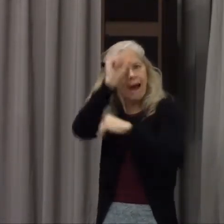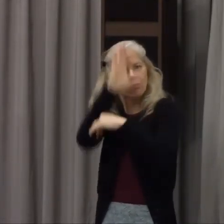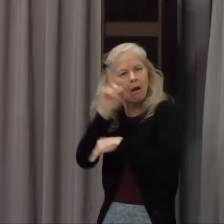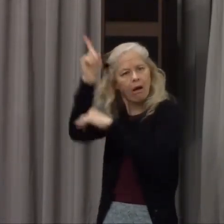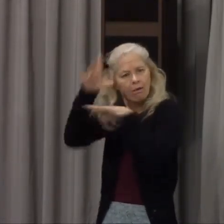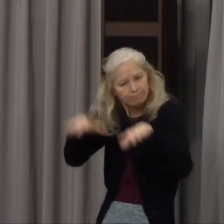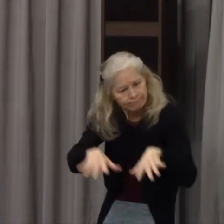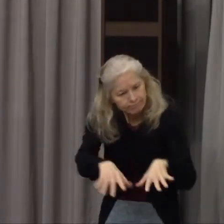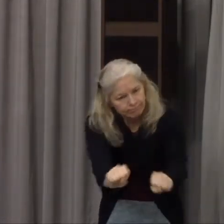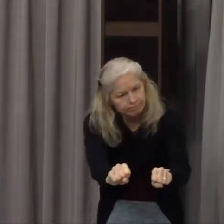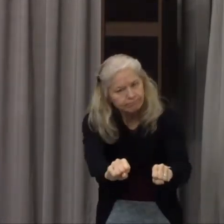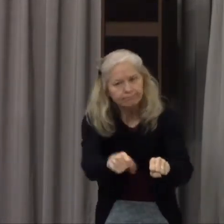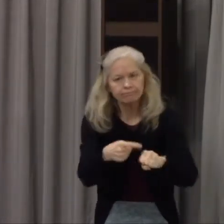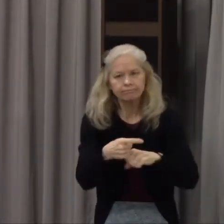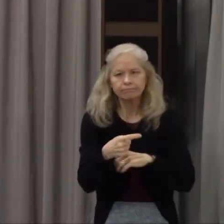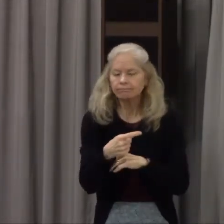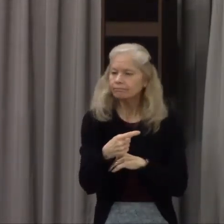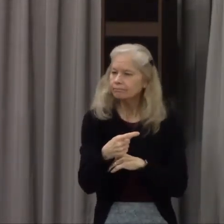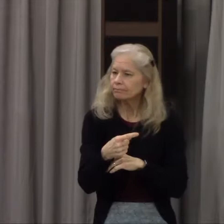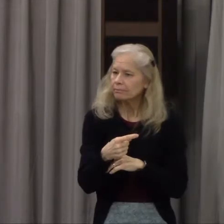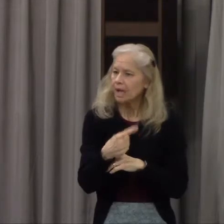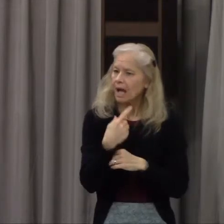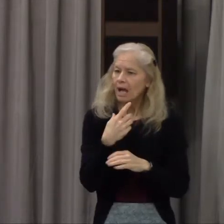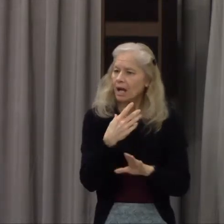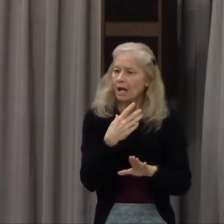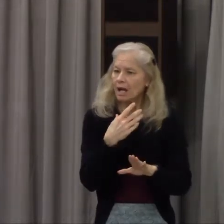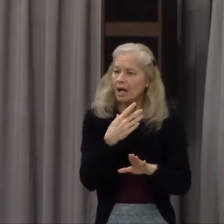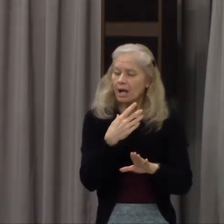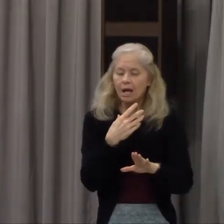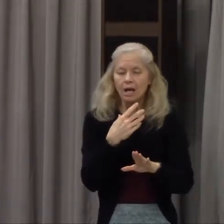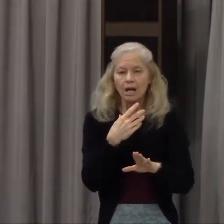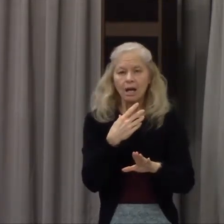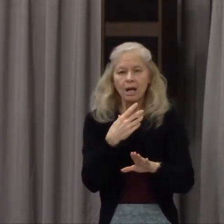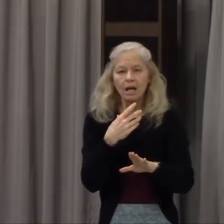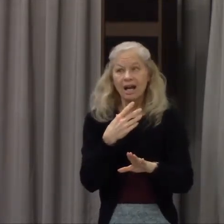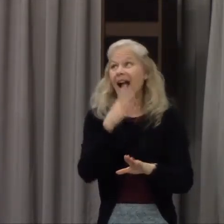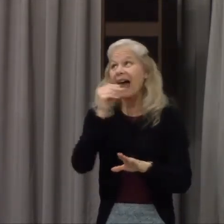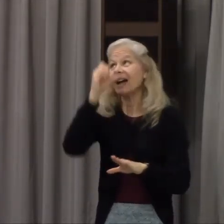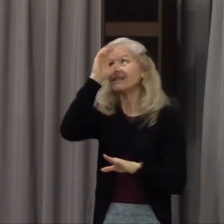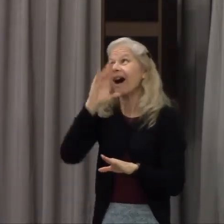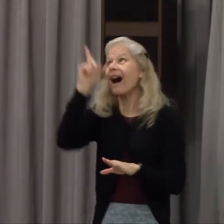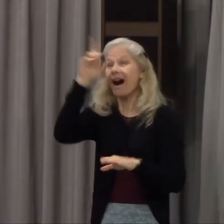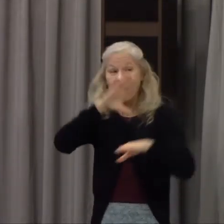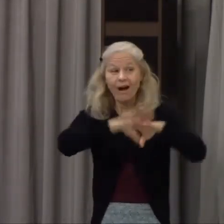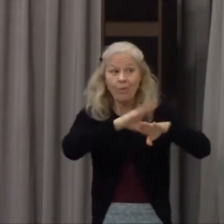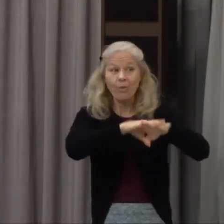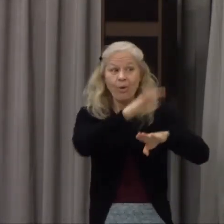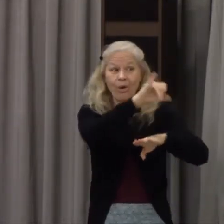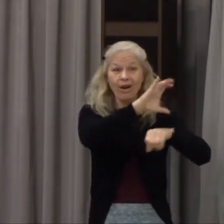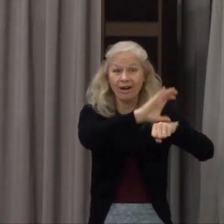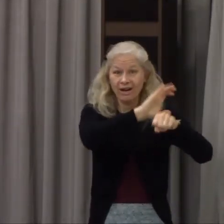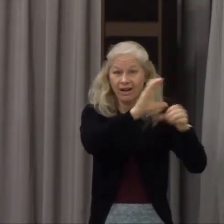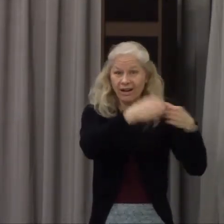continually. Repent or else was the message to them. And by the way, what does Jesus say about the